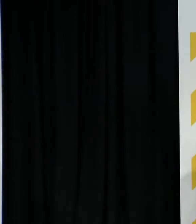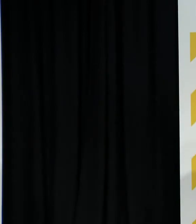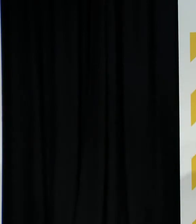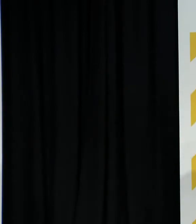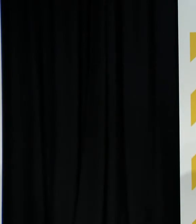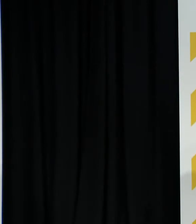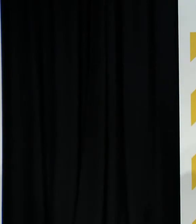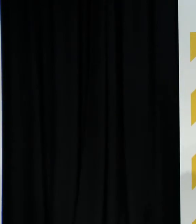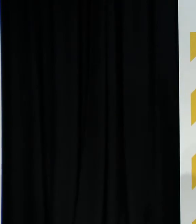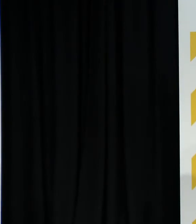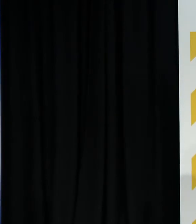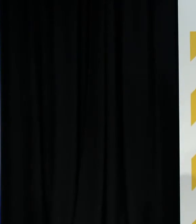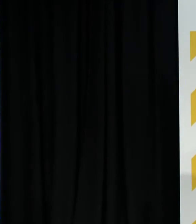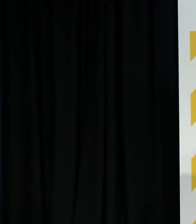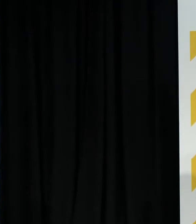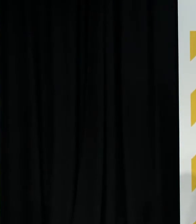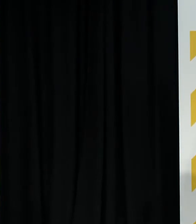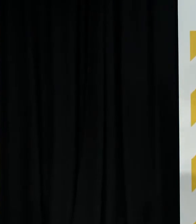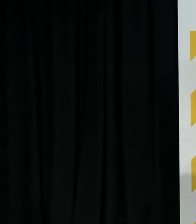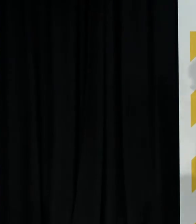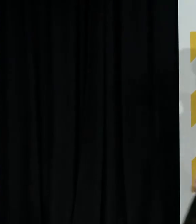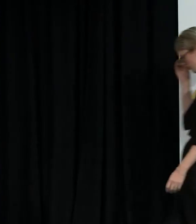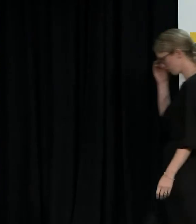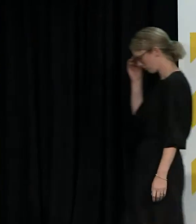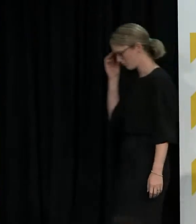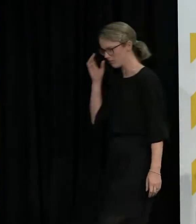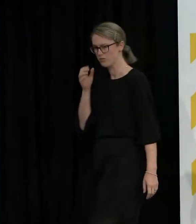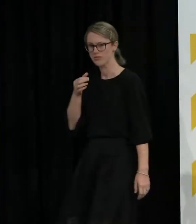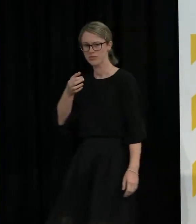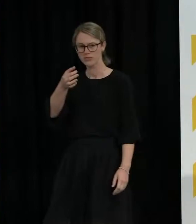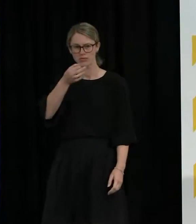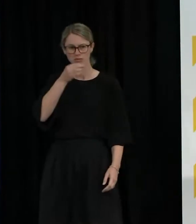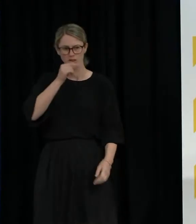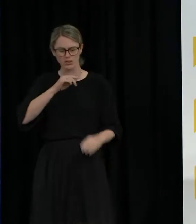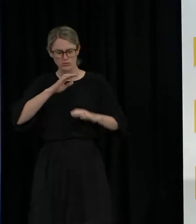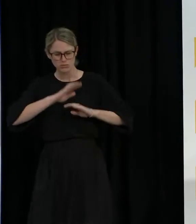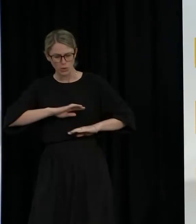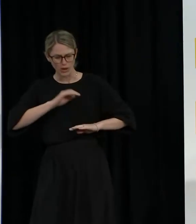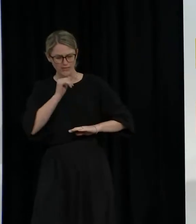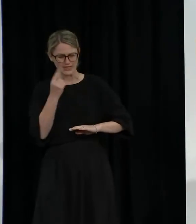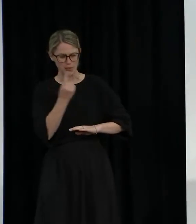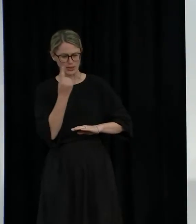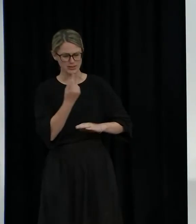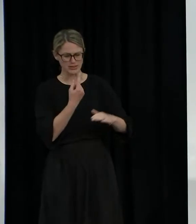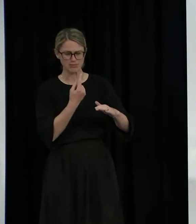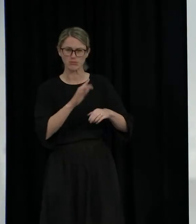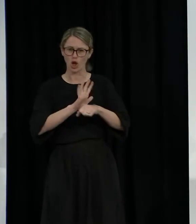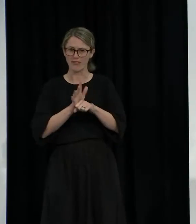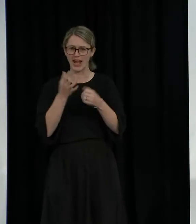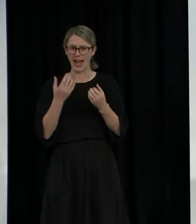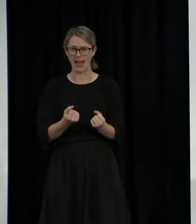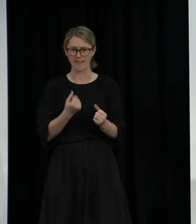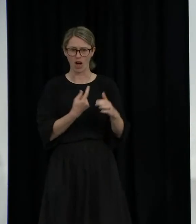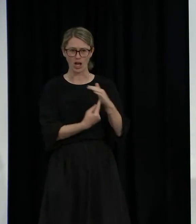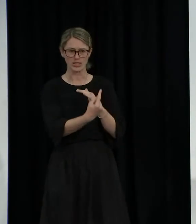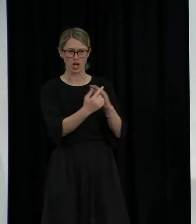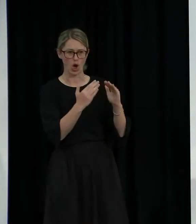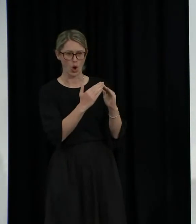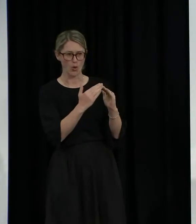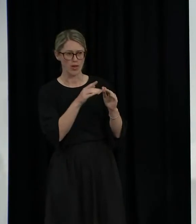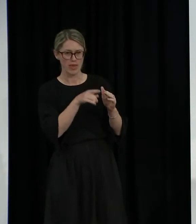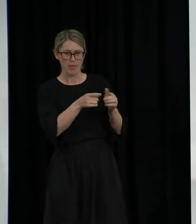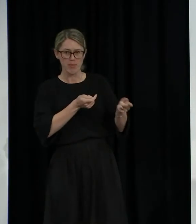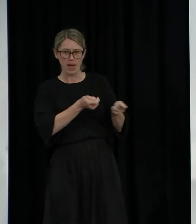give an assurance that anyone who is isolating at home is being treated or managed the same way effectively as they would be managed in